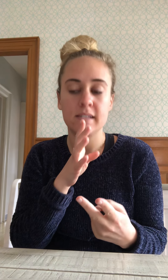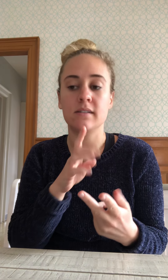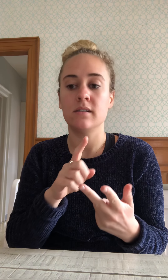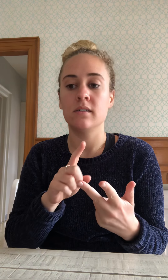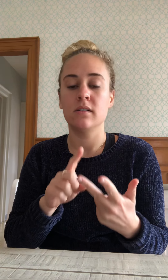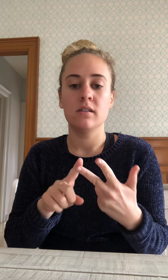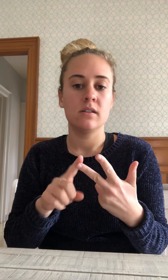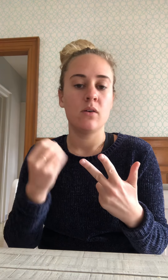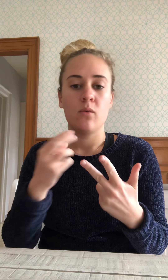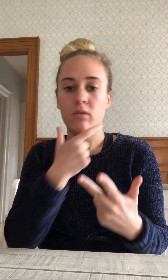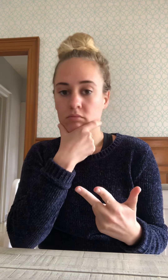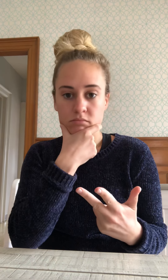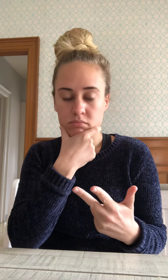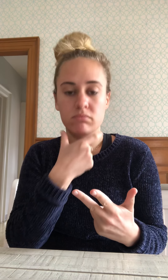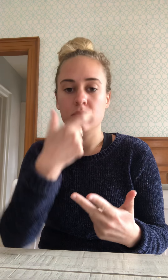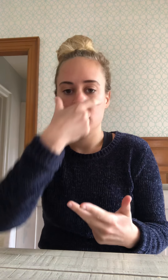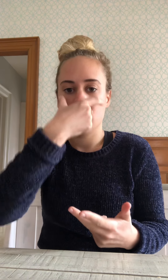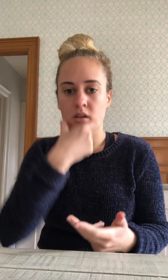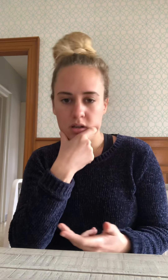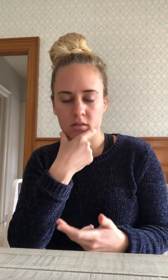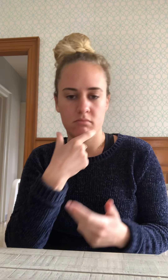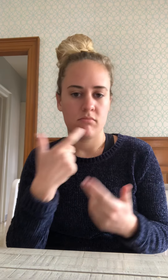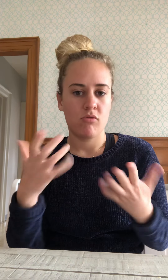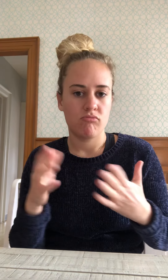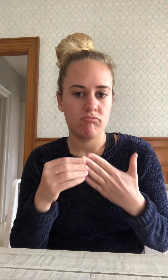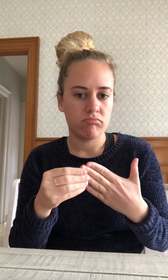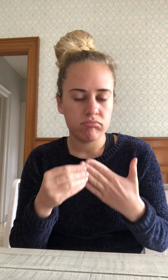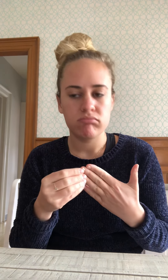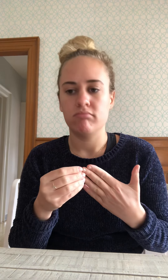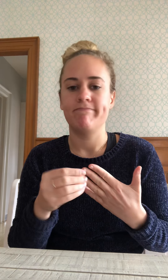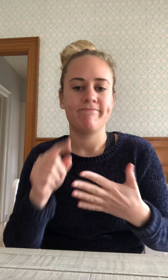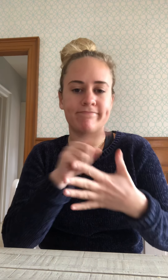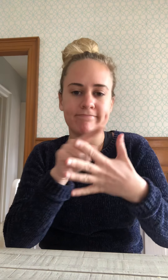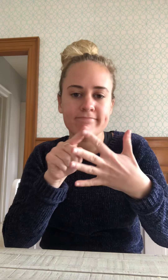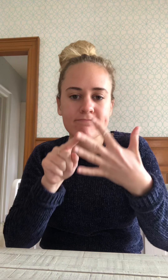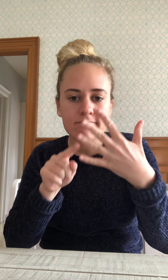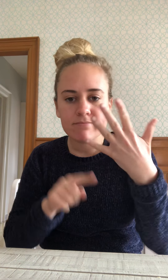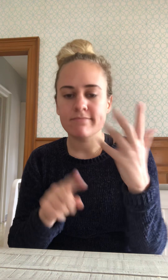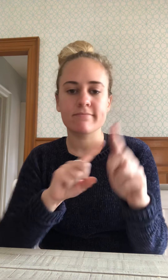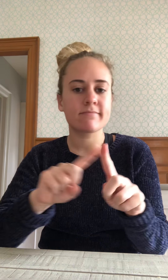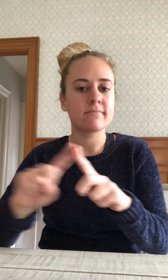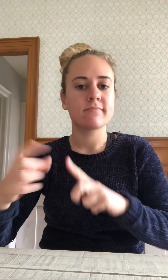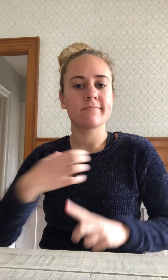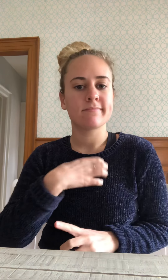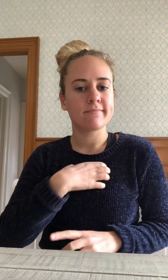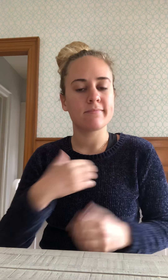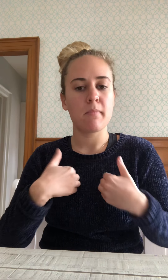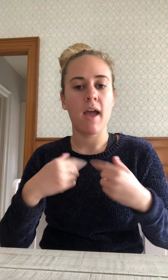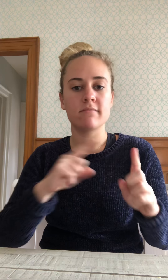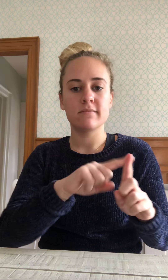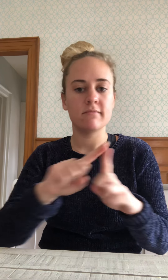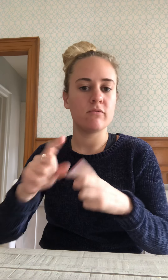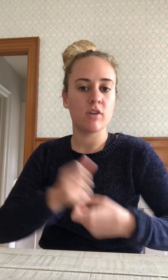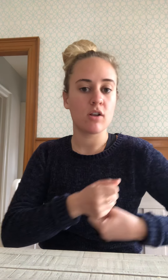on insertion, or it loosens at different times of day. These are all different complaints that have different causes, and the complaint will clue you